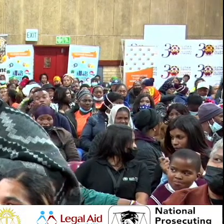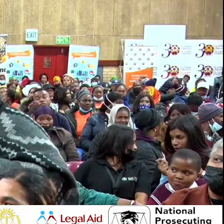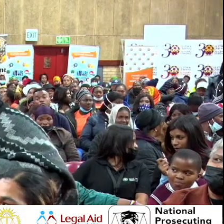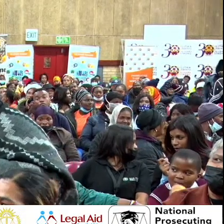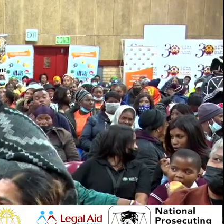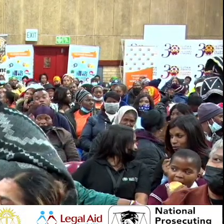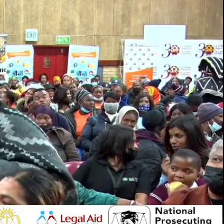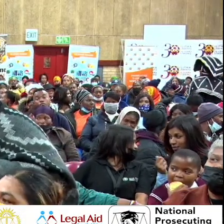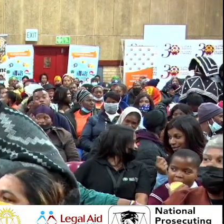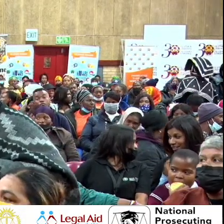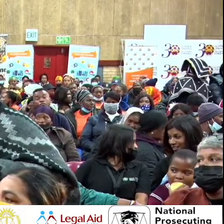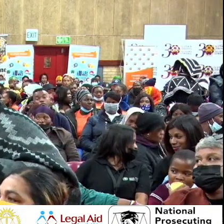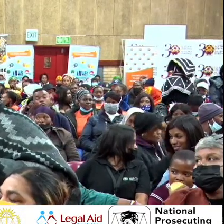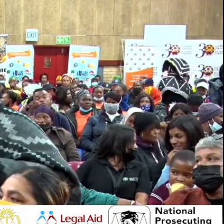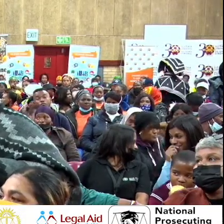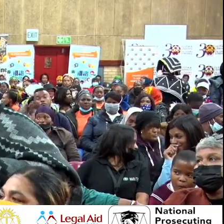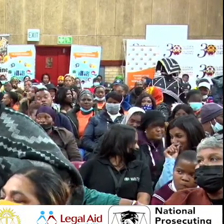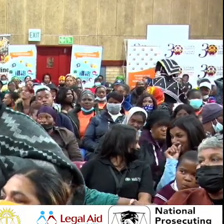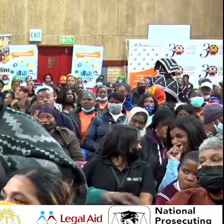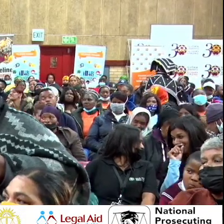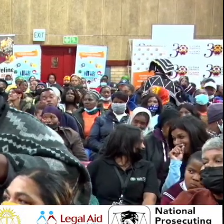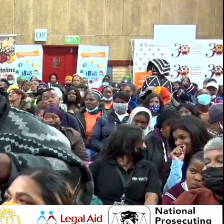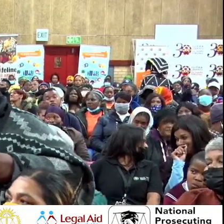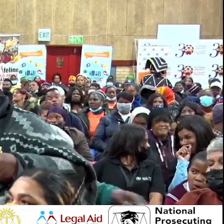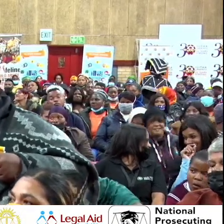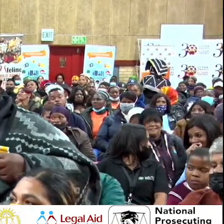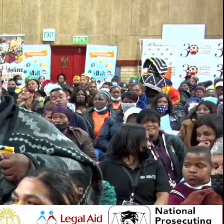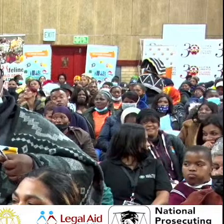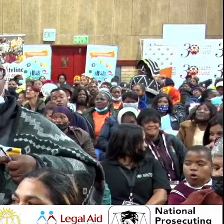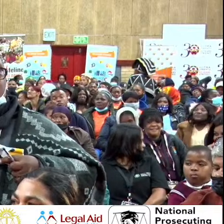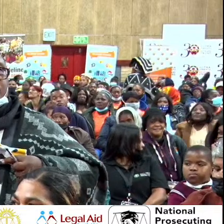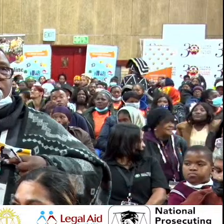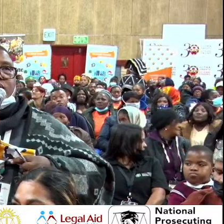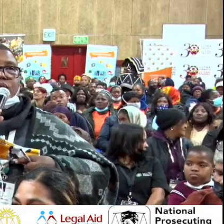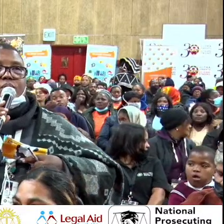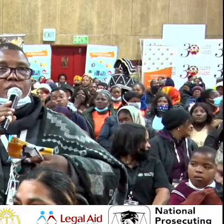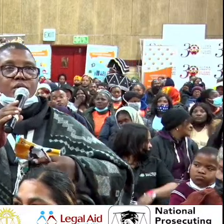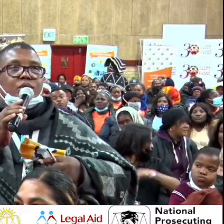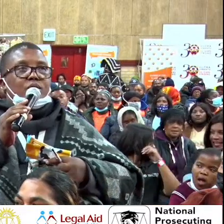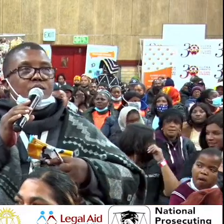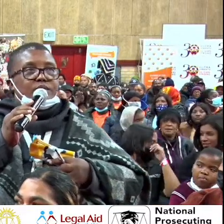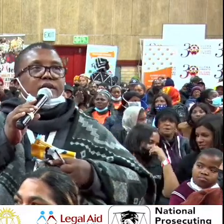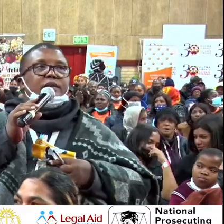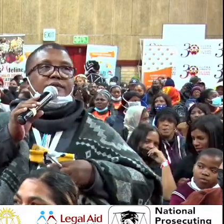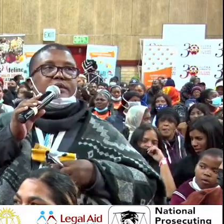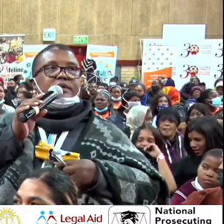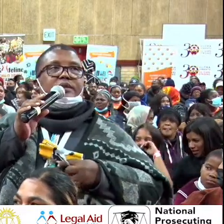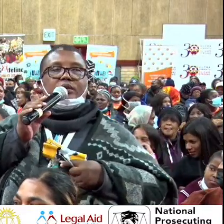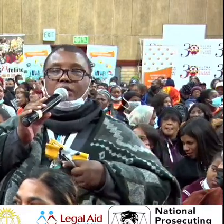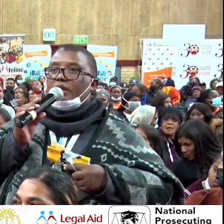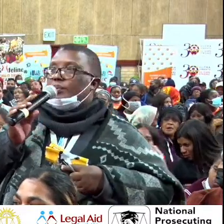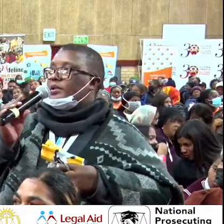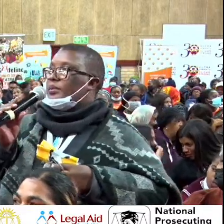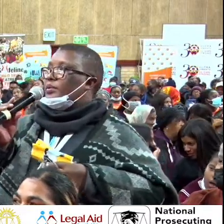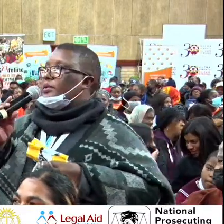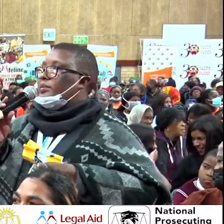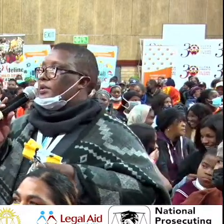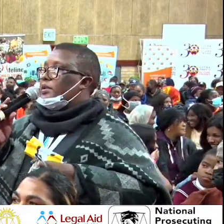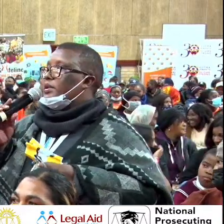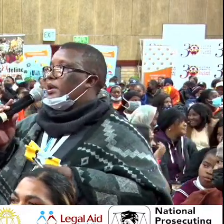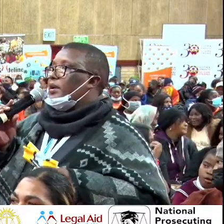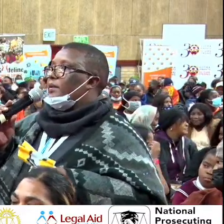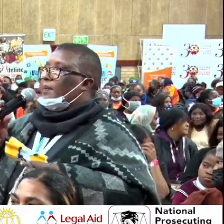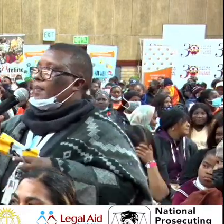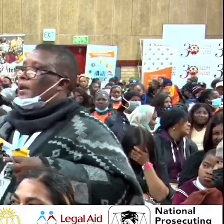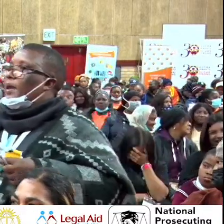I won't be wasting your time. I just want to say all protocol observed, Honorable Deputy